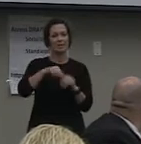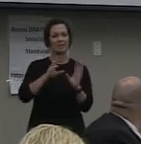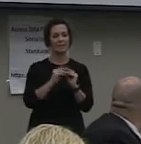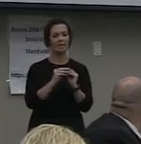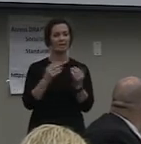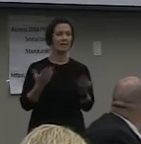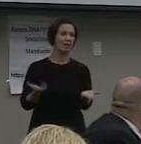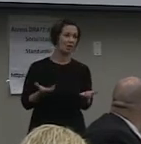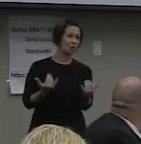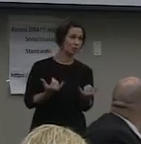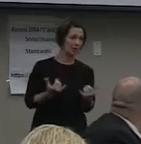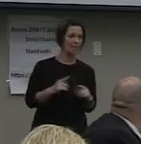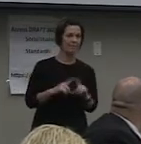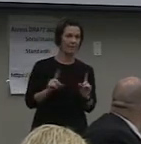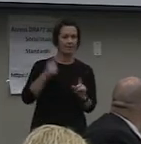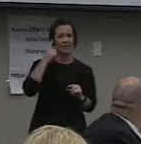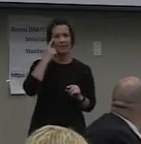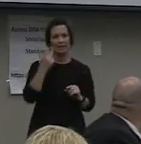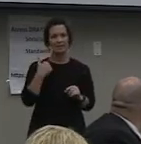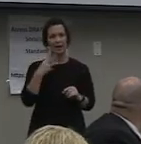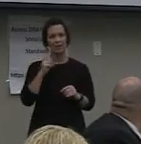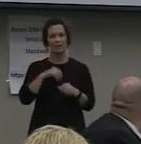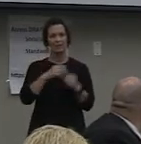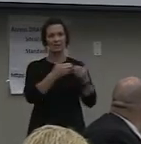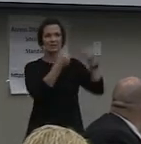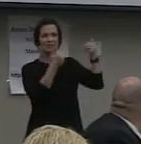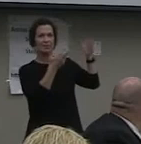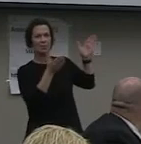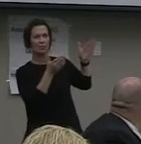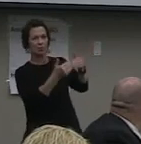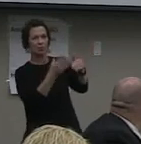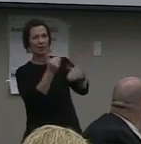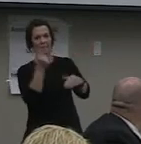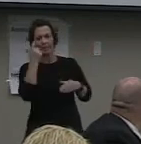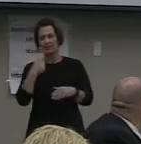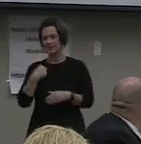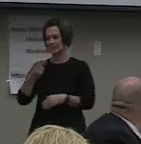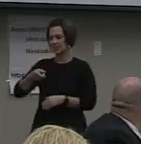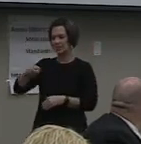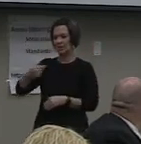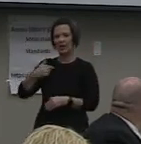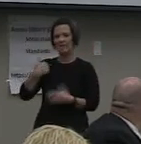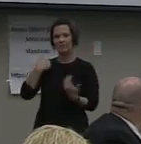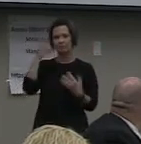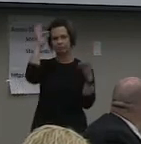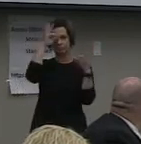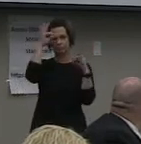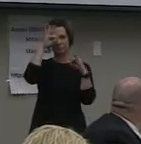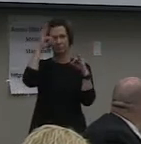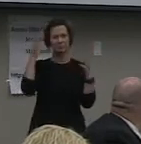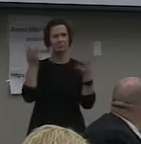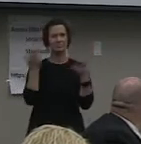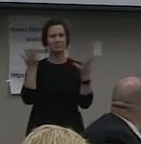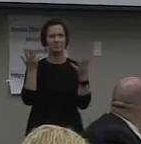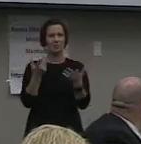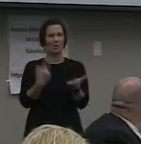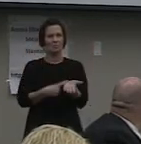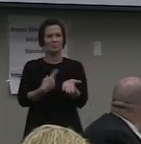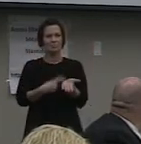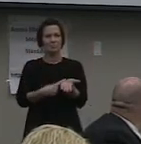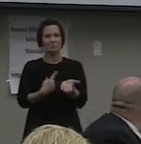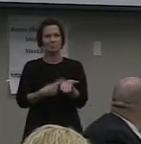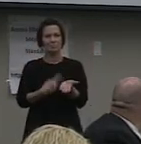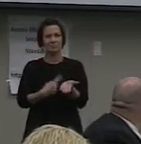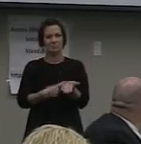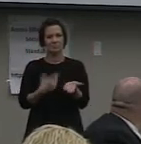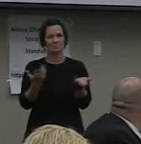today. But because I was in a separate room and with my hearing disability, I have no idea what has been discussed today.